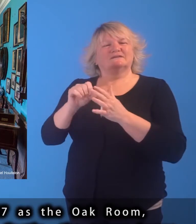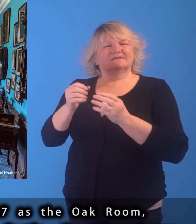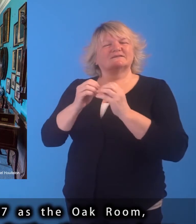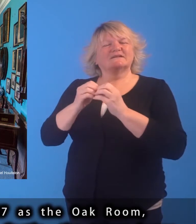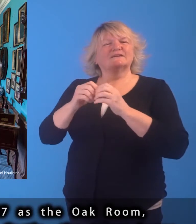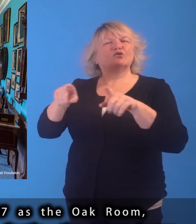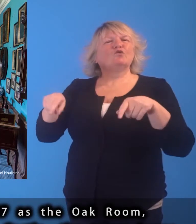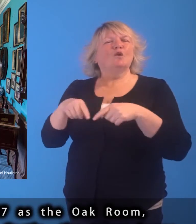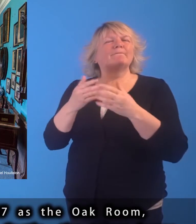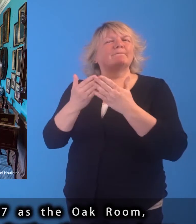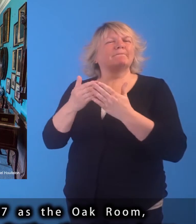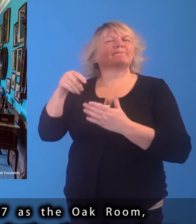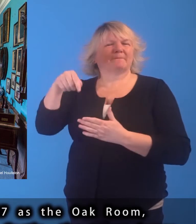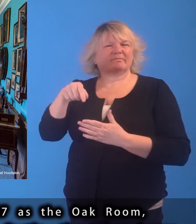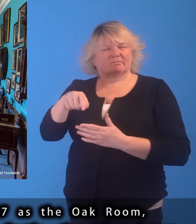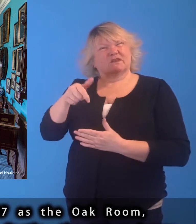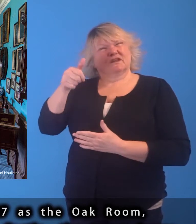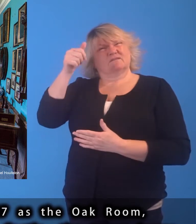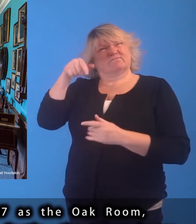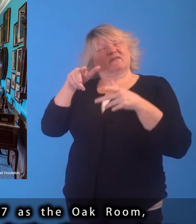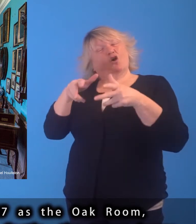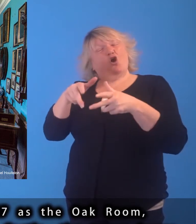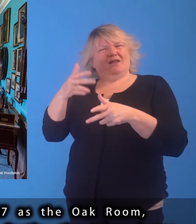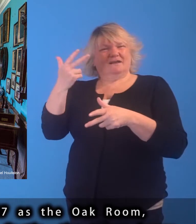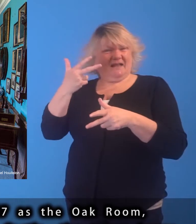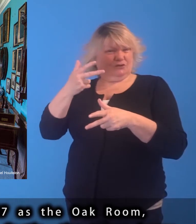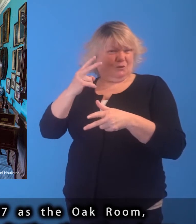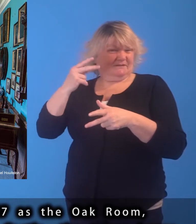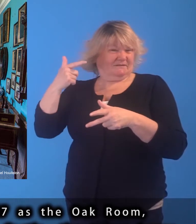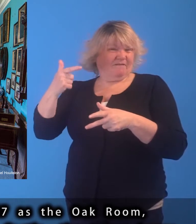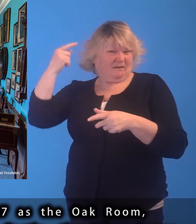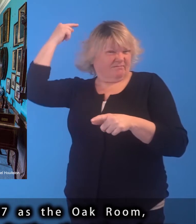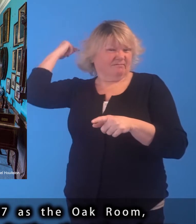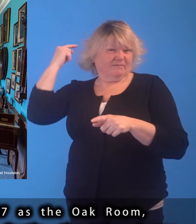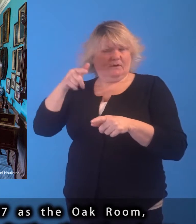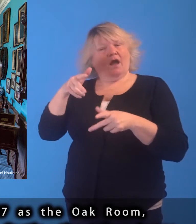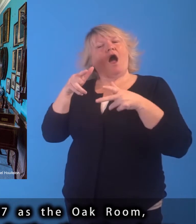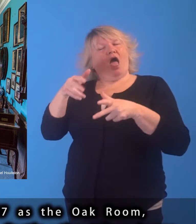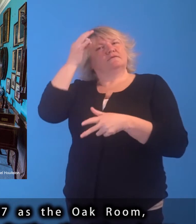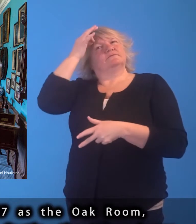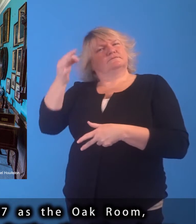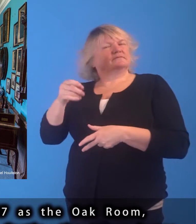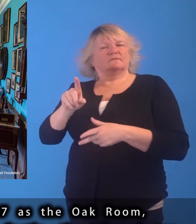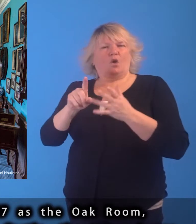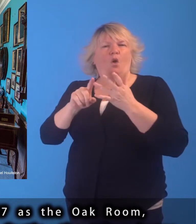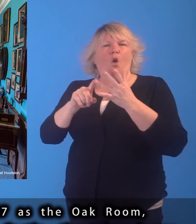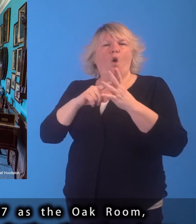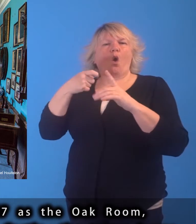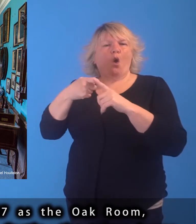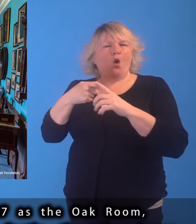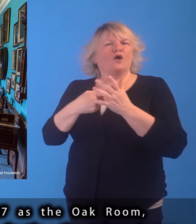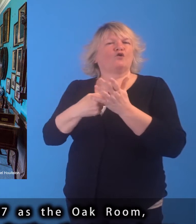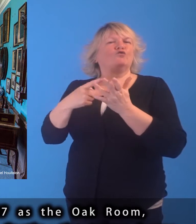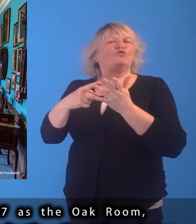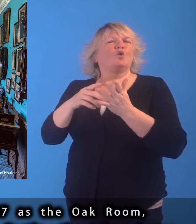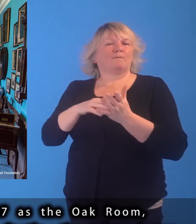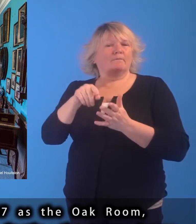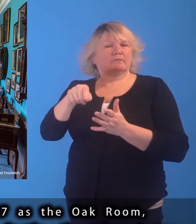as they complement the red colour scheme continued from the entrance hall and throughout much of the main